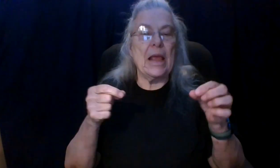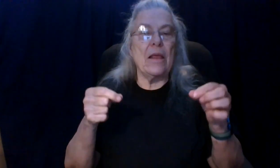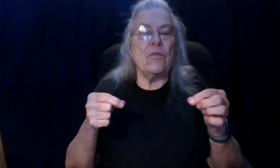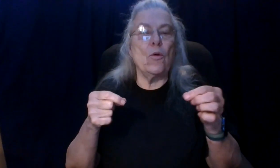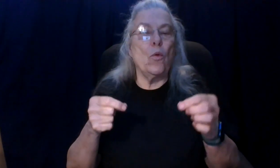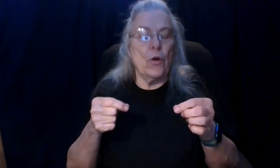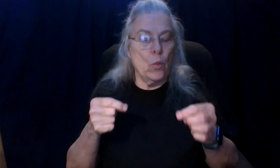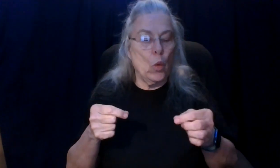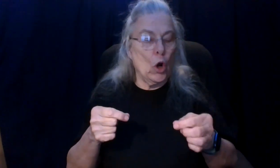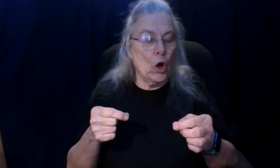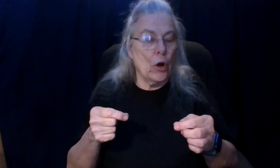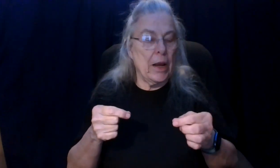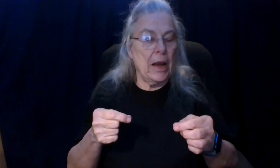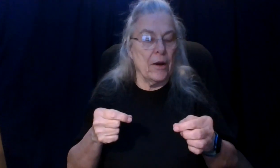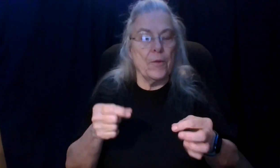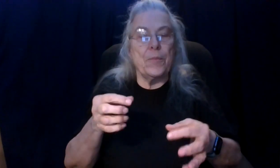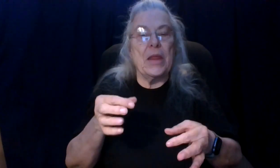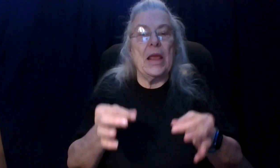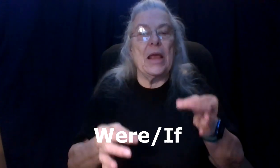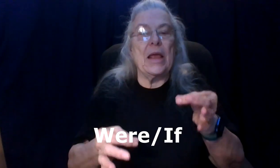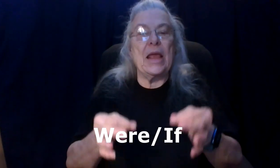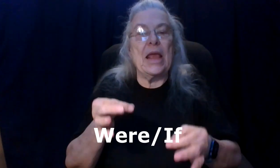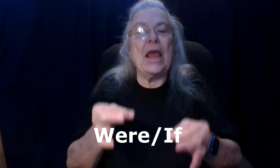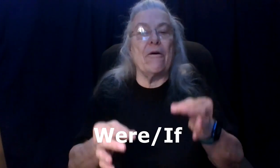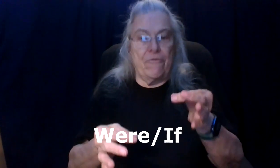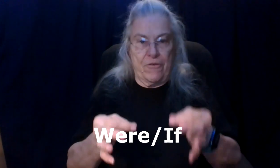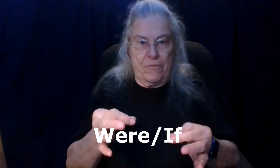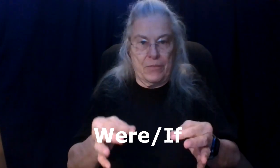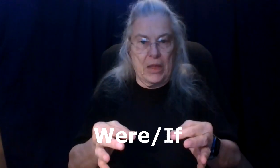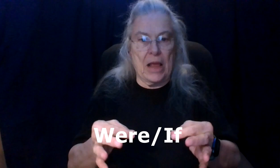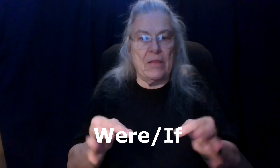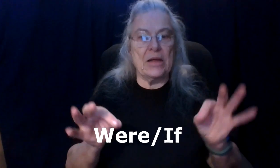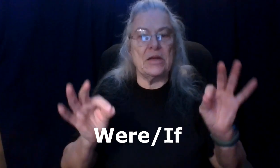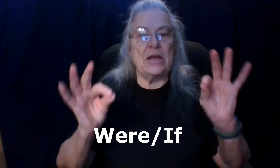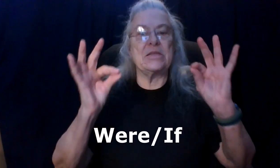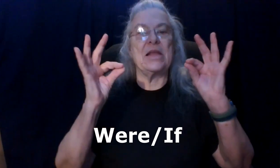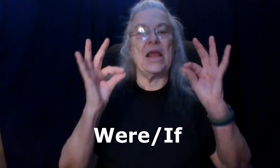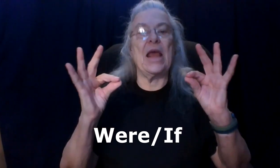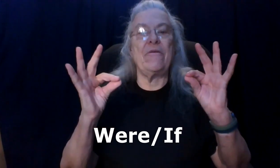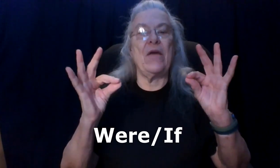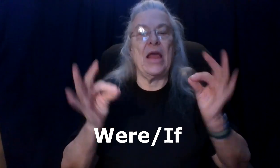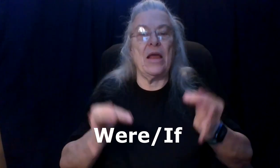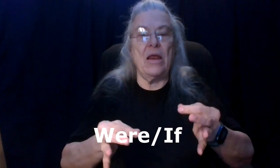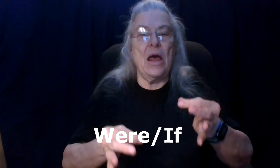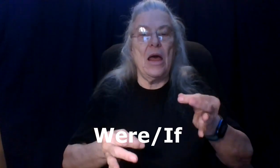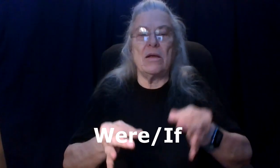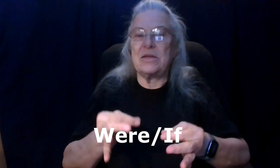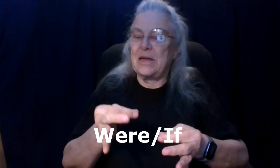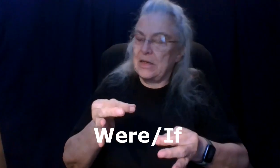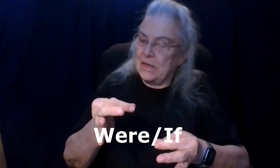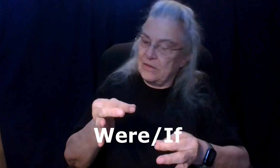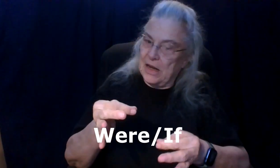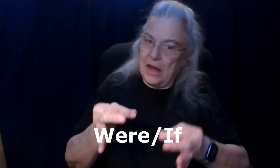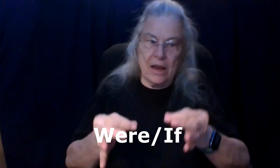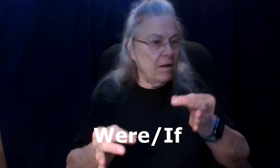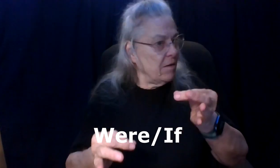The word were here, if, and that is the F hand. Is it here? Is it